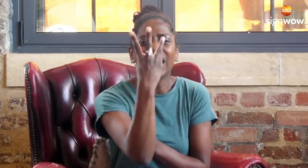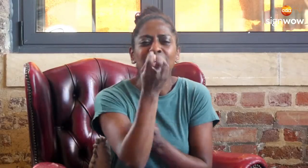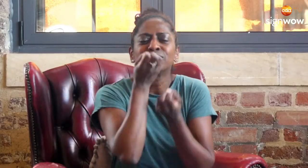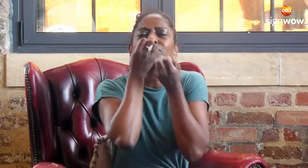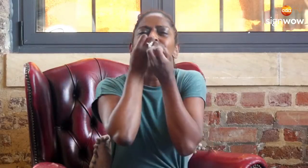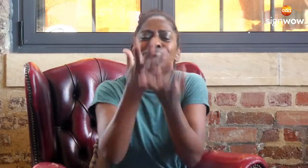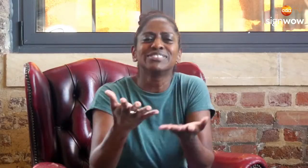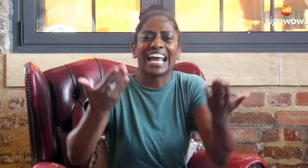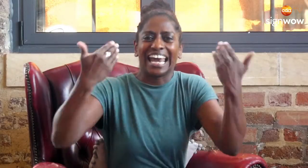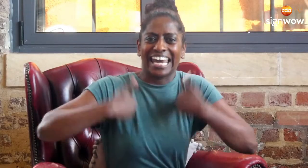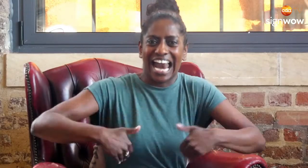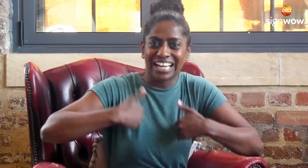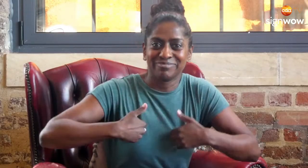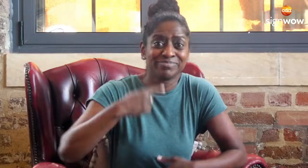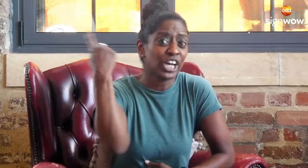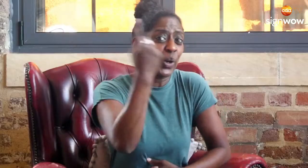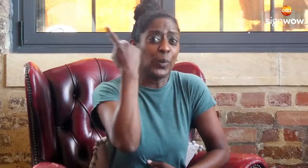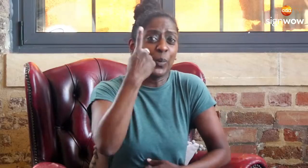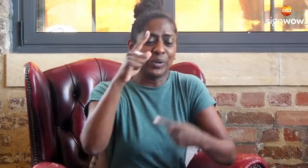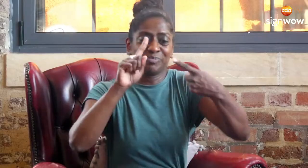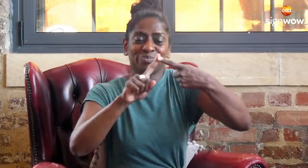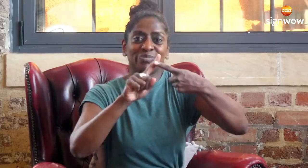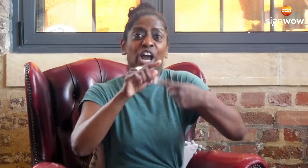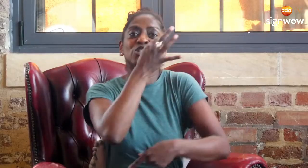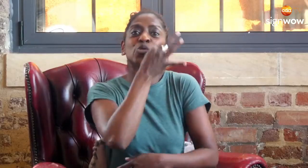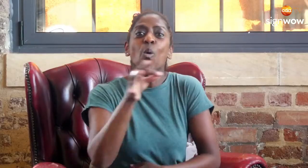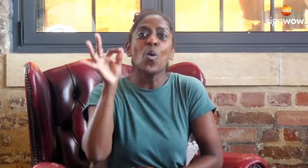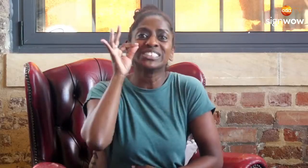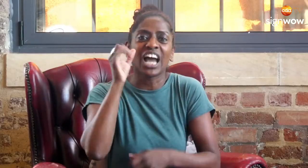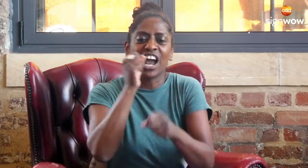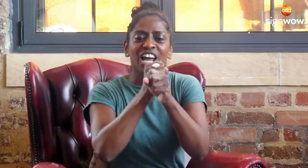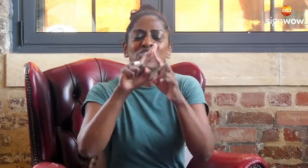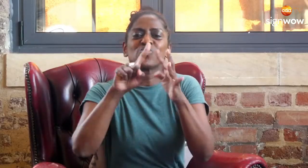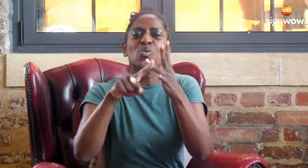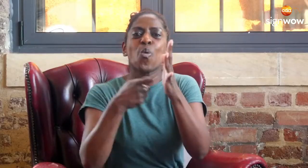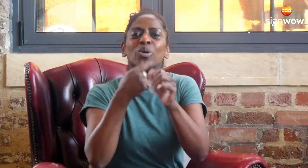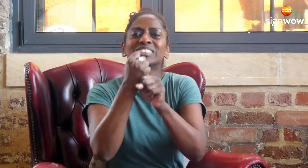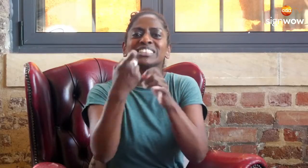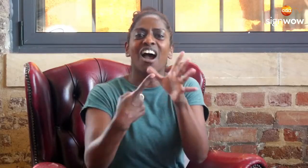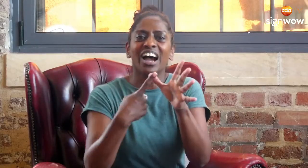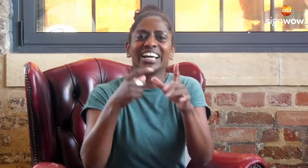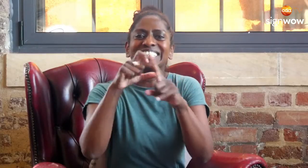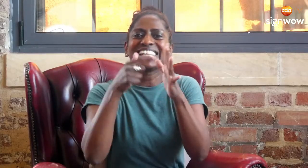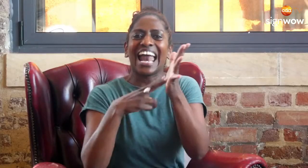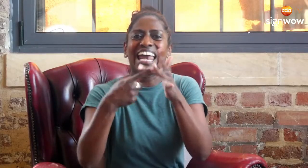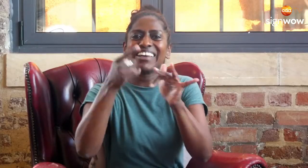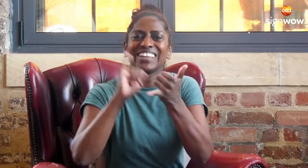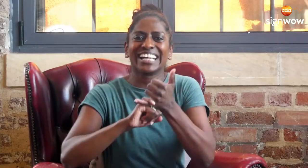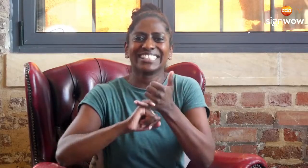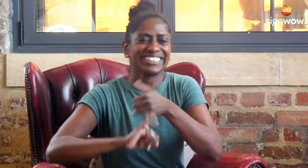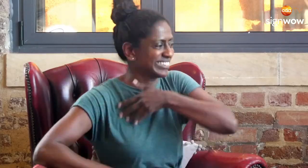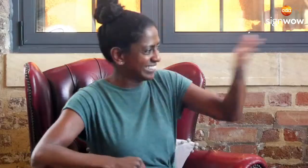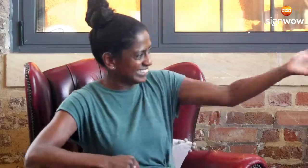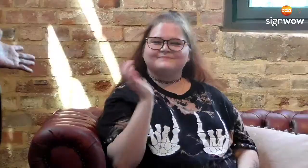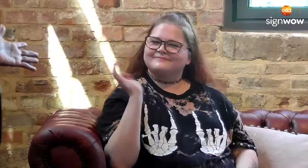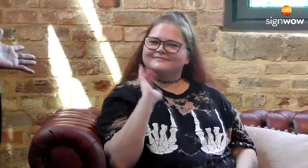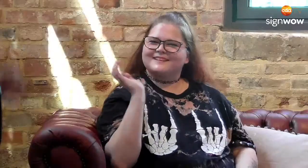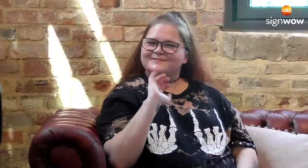Right. We've got 3 beautiful guests here today. The first is Georgia Davies.